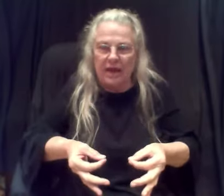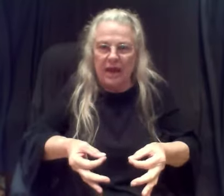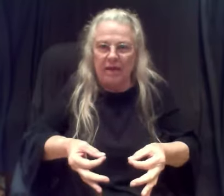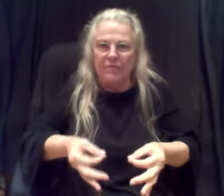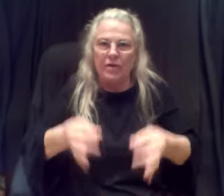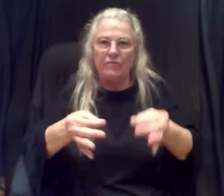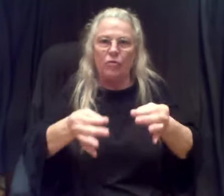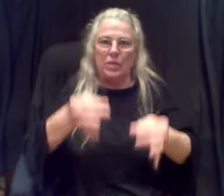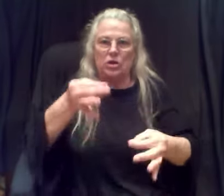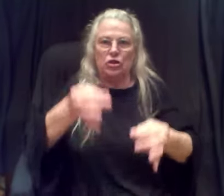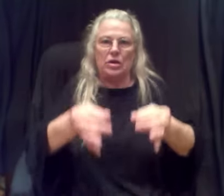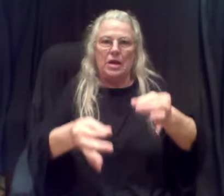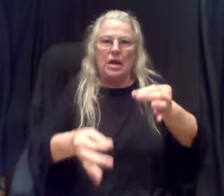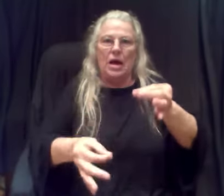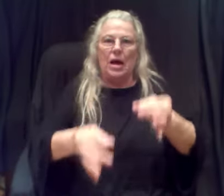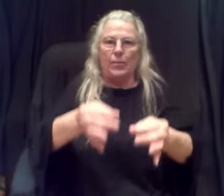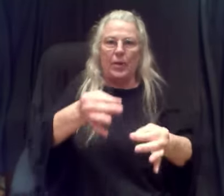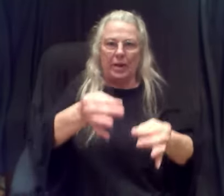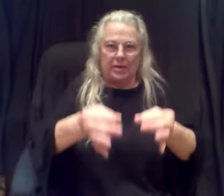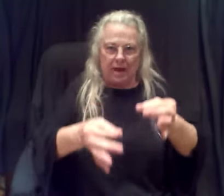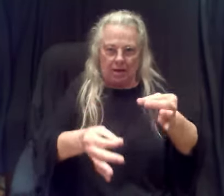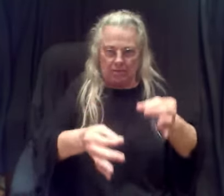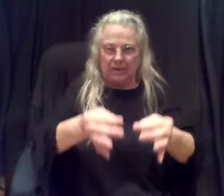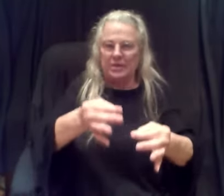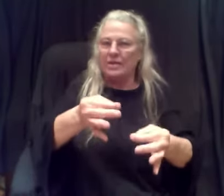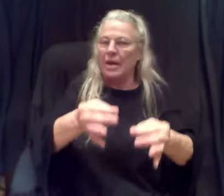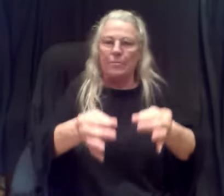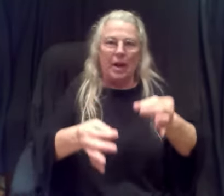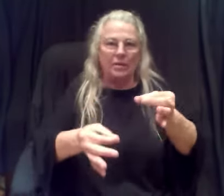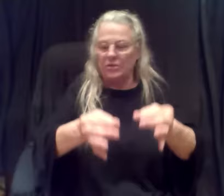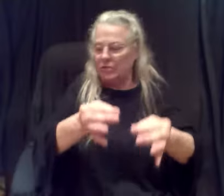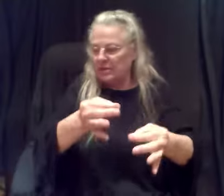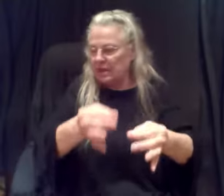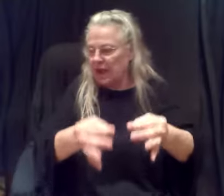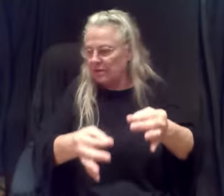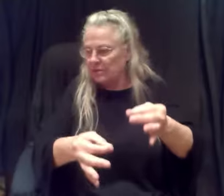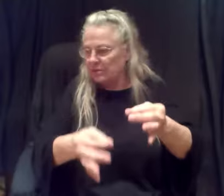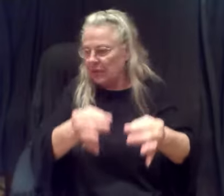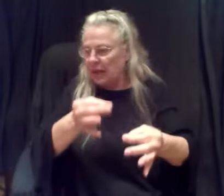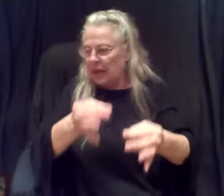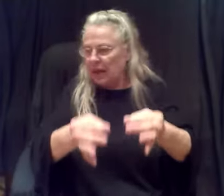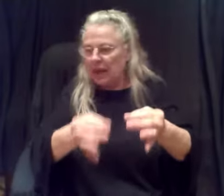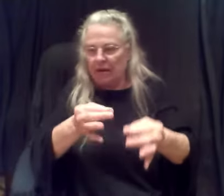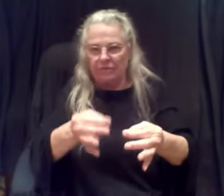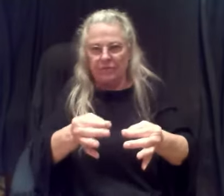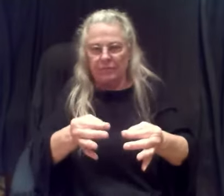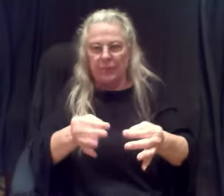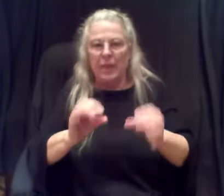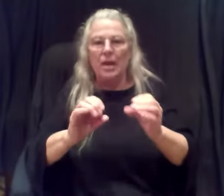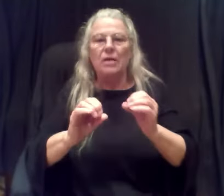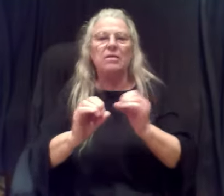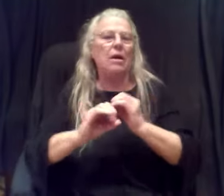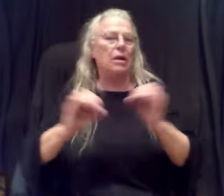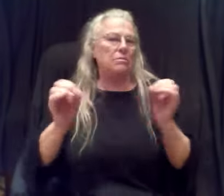F formation, up and down, it's like that balance of the scales. If, none, and